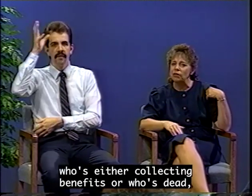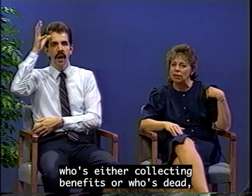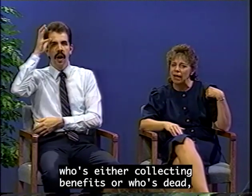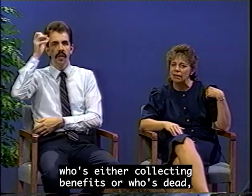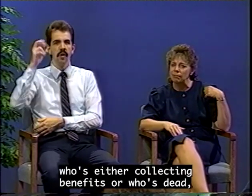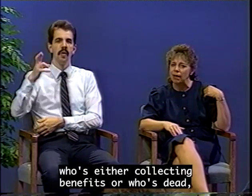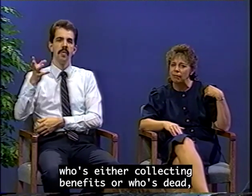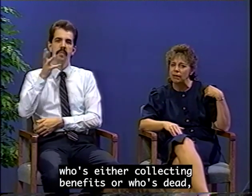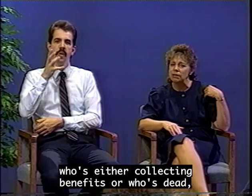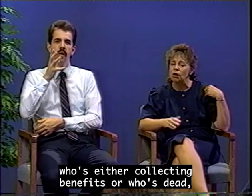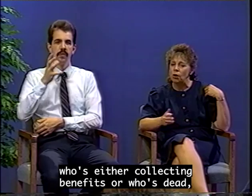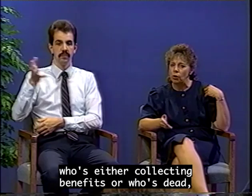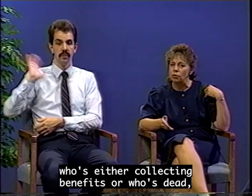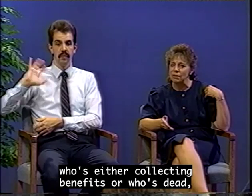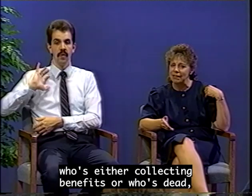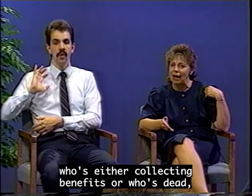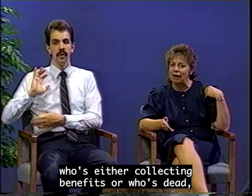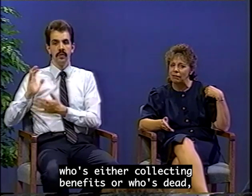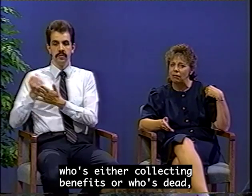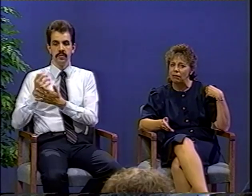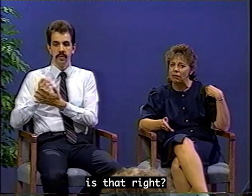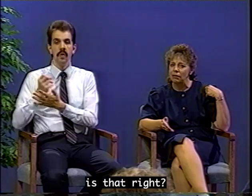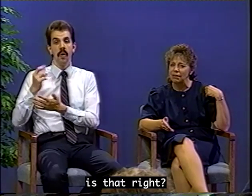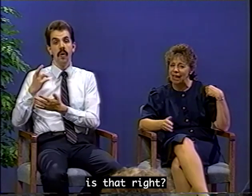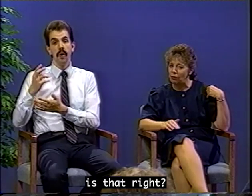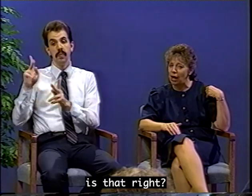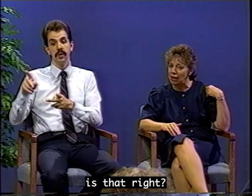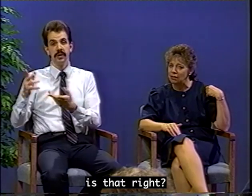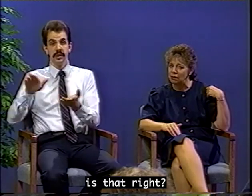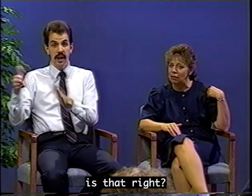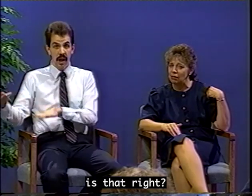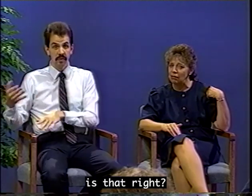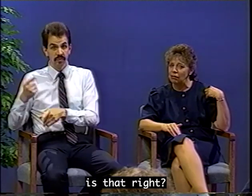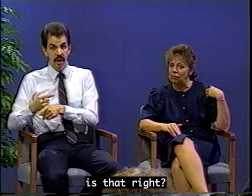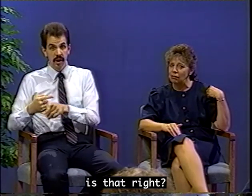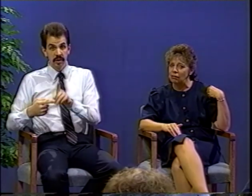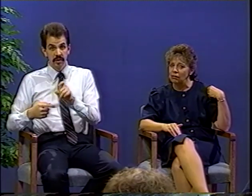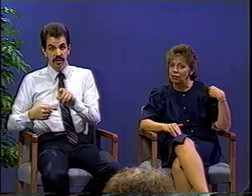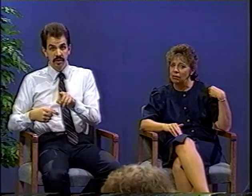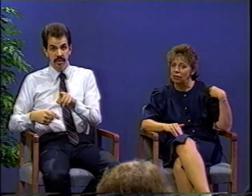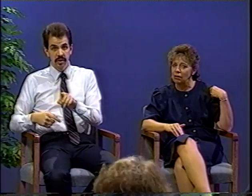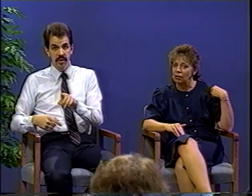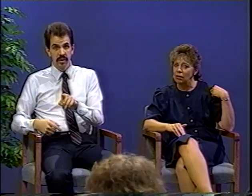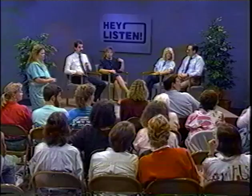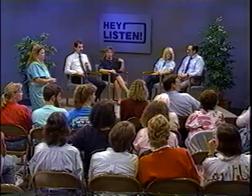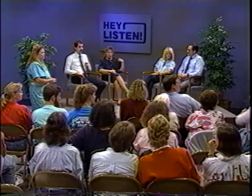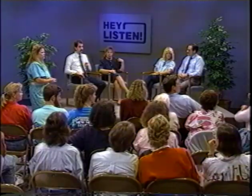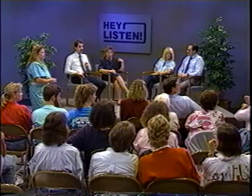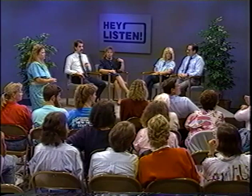who's either collecting benefits or who's dead. Is that right?